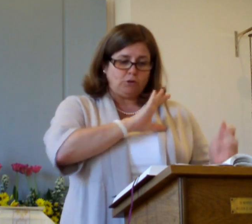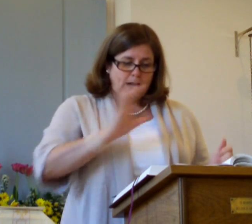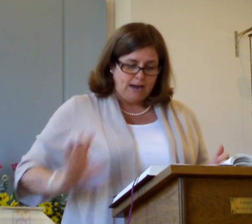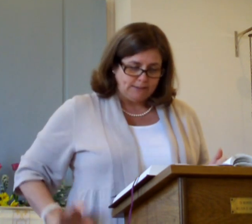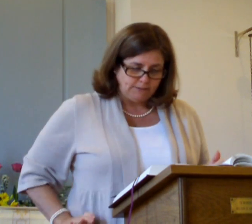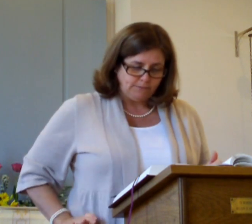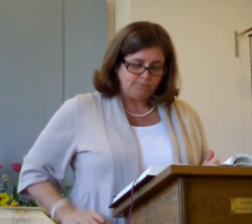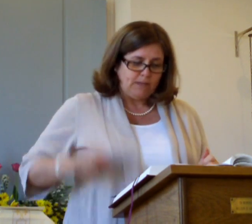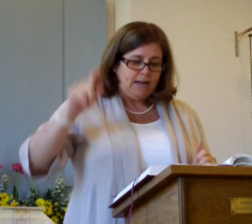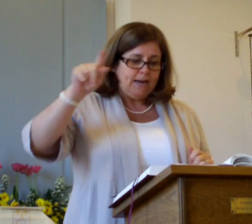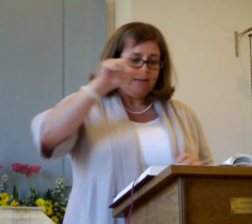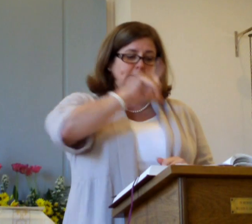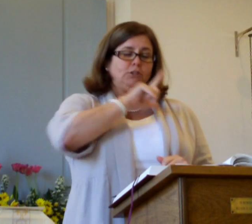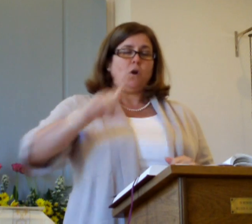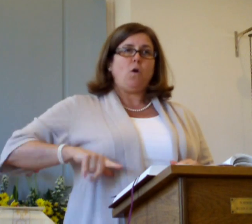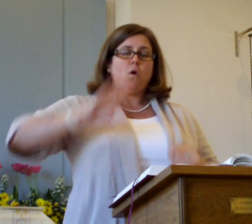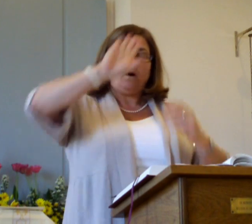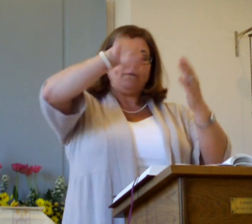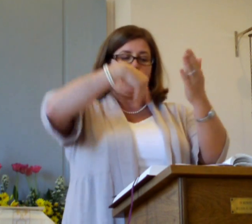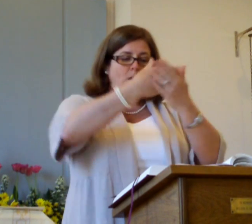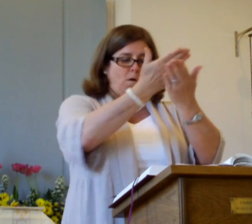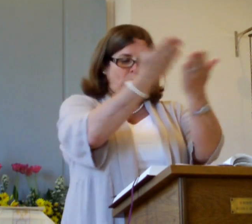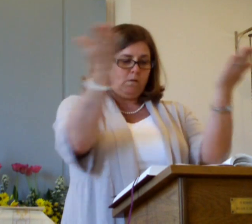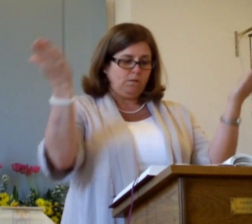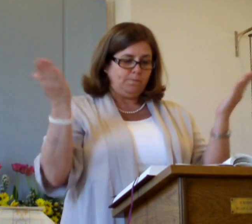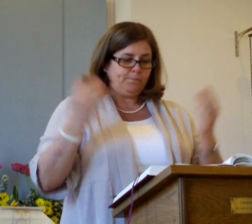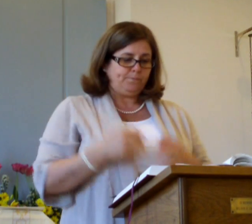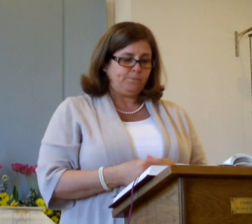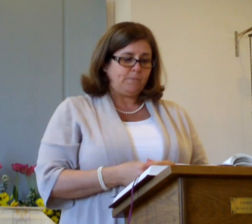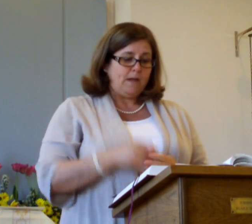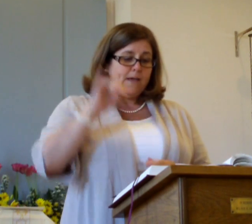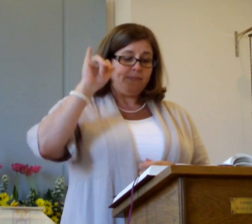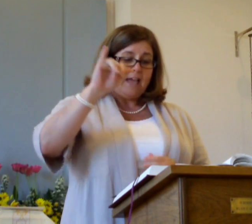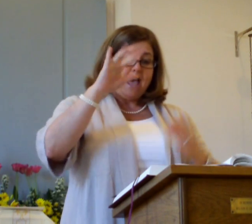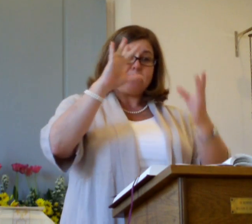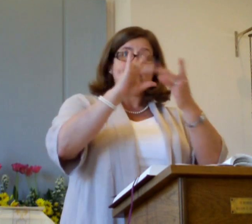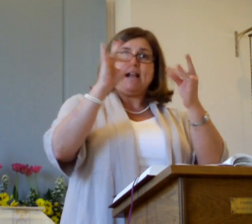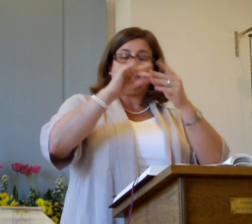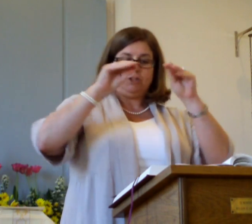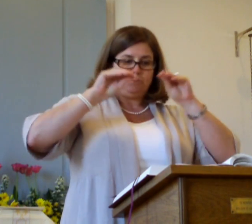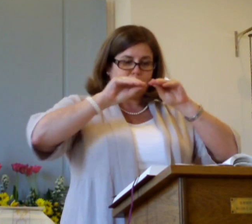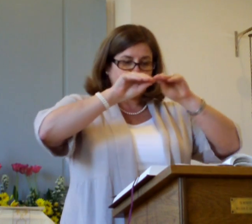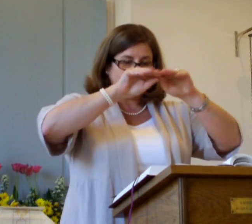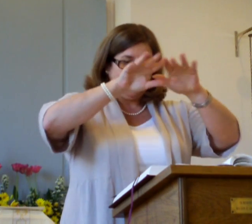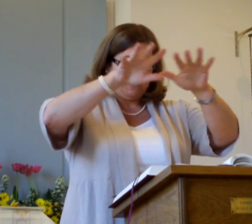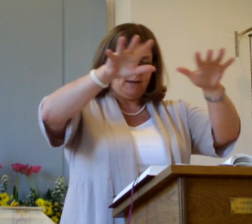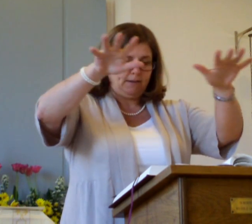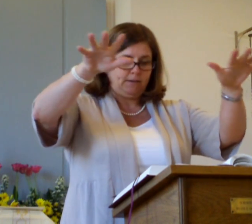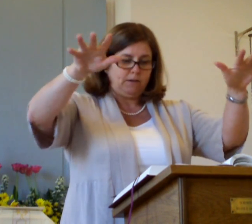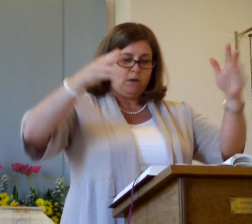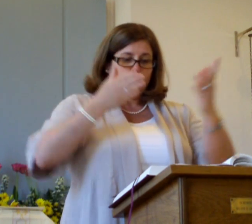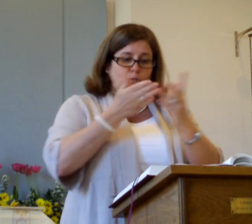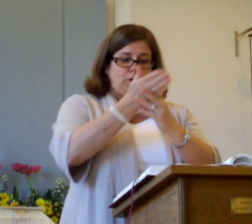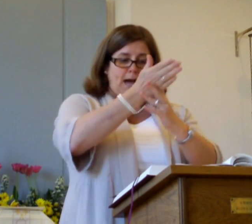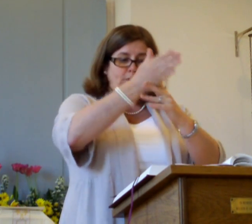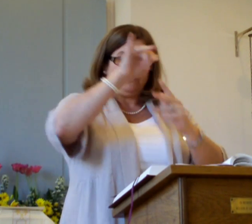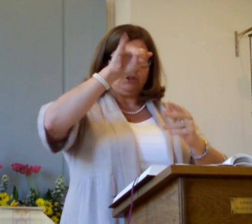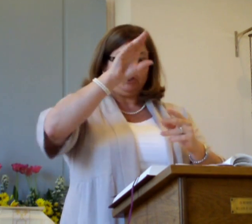Christ, he is the Lord of all. That message spread throughout the